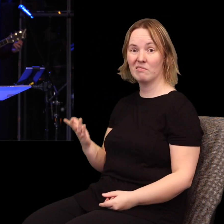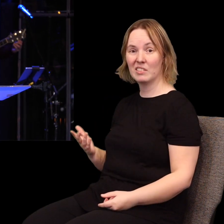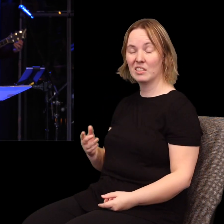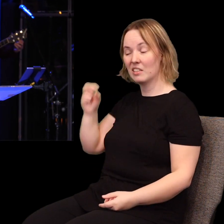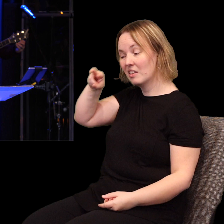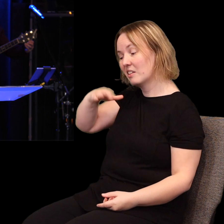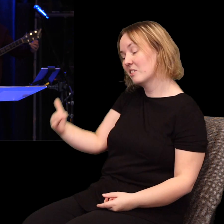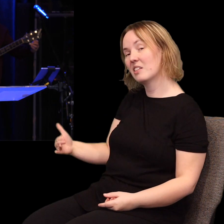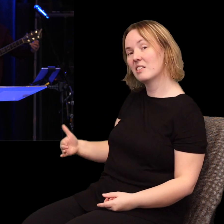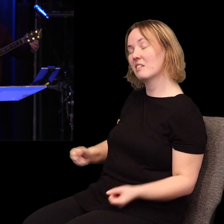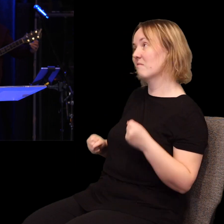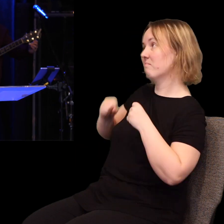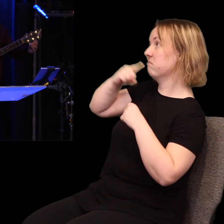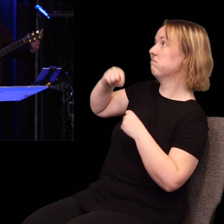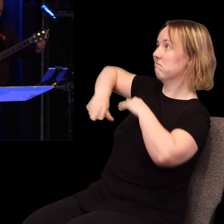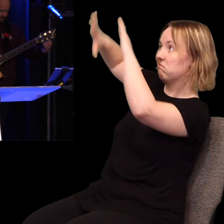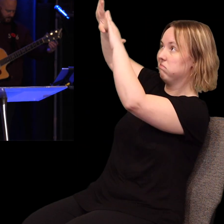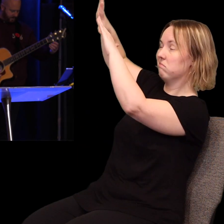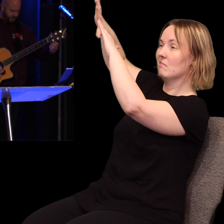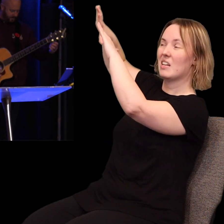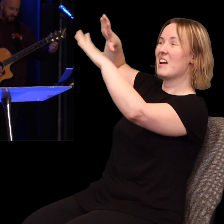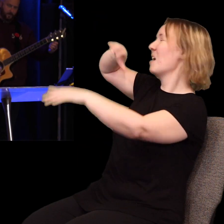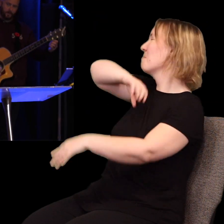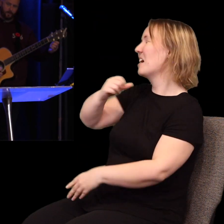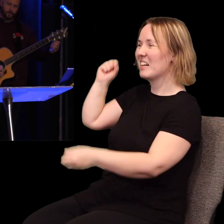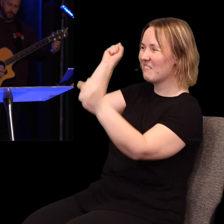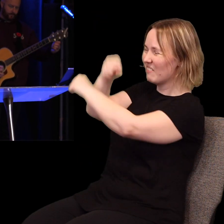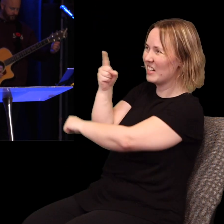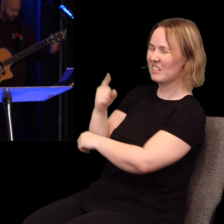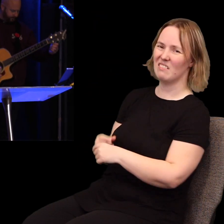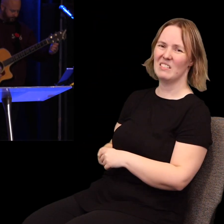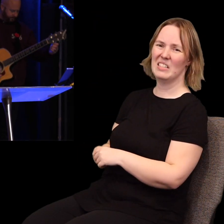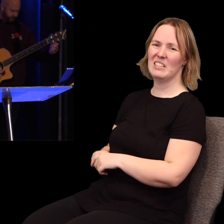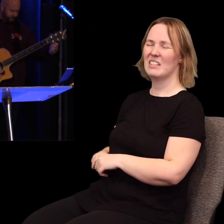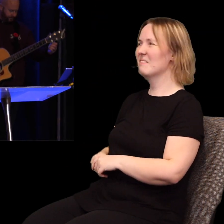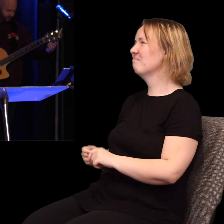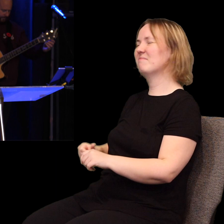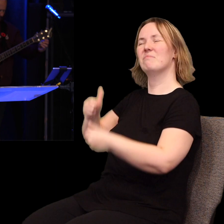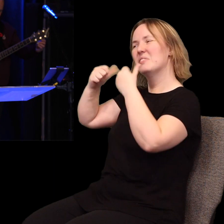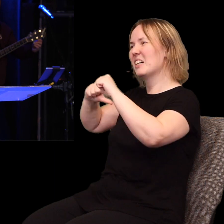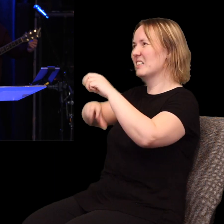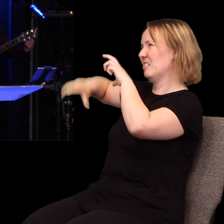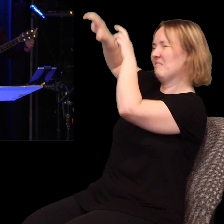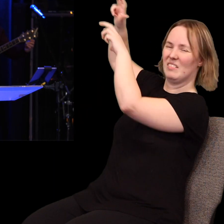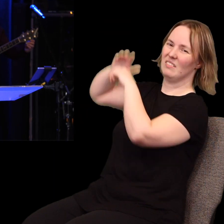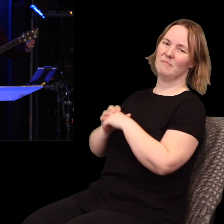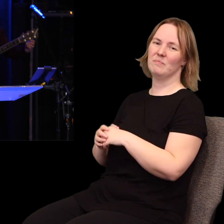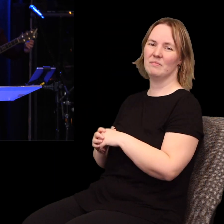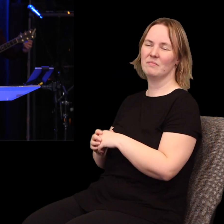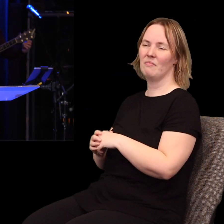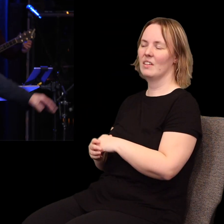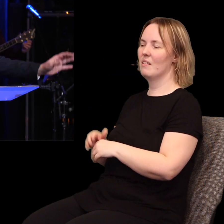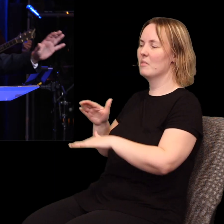myself. I look at those things and I say, mountain, I'm not going to fight you anymore. Mountain, I'm not even going to try to scale